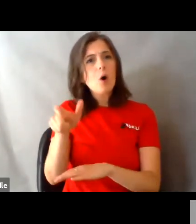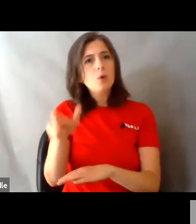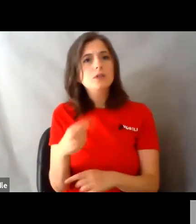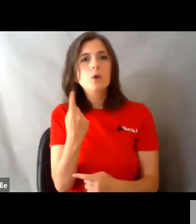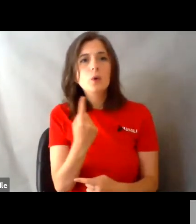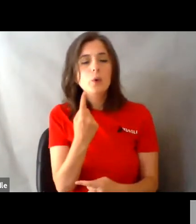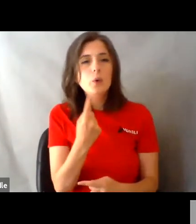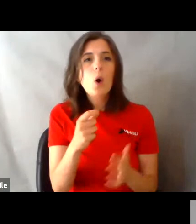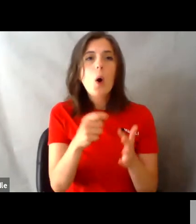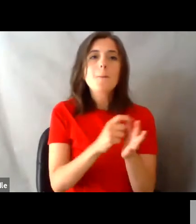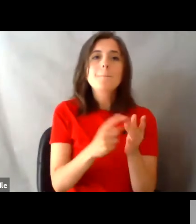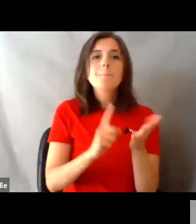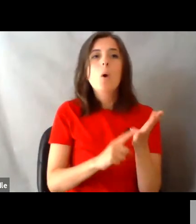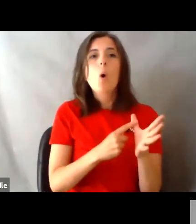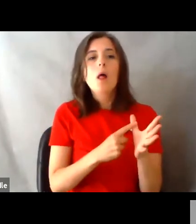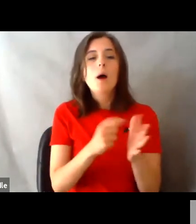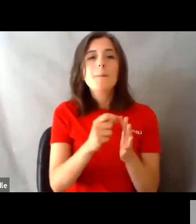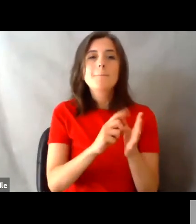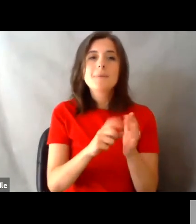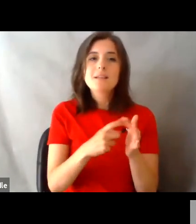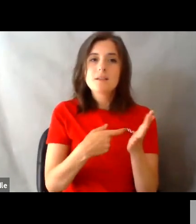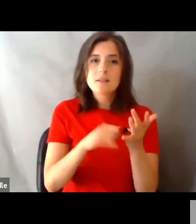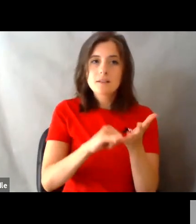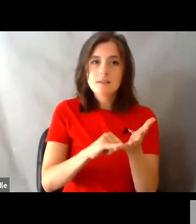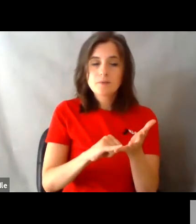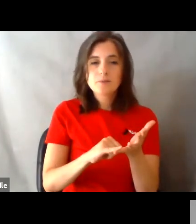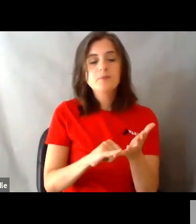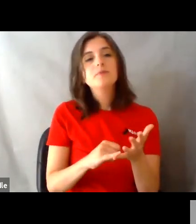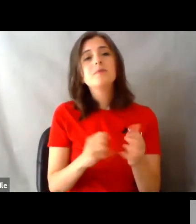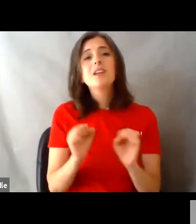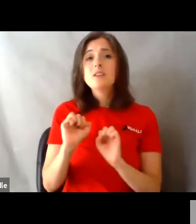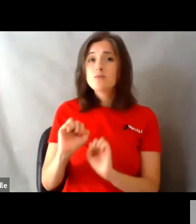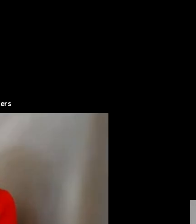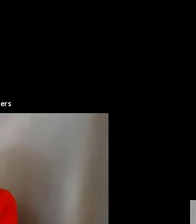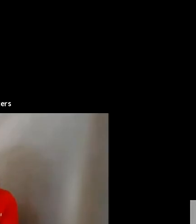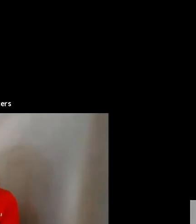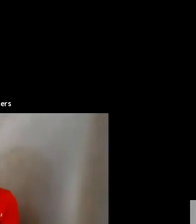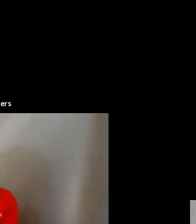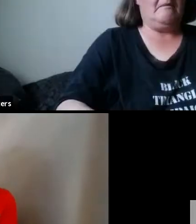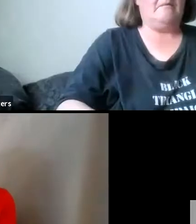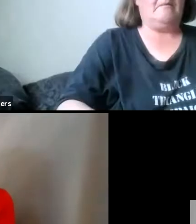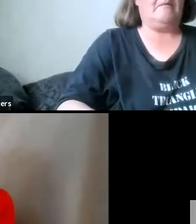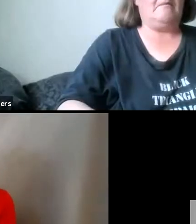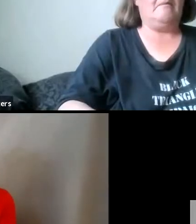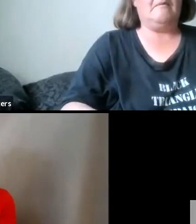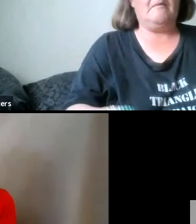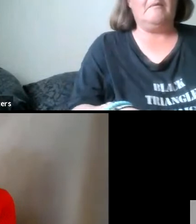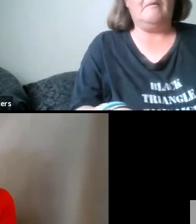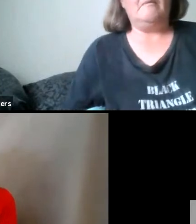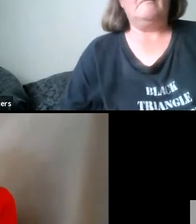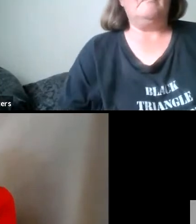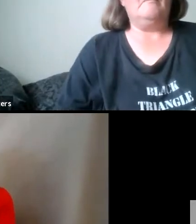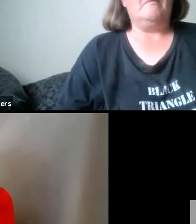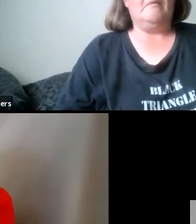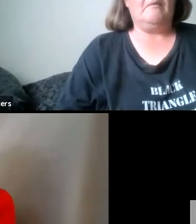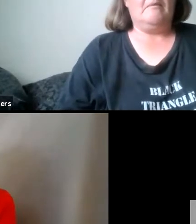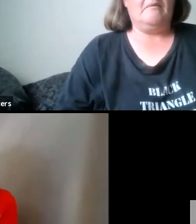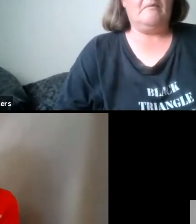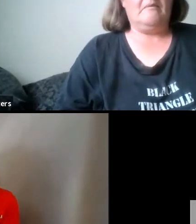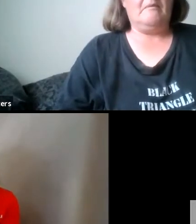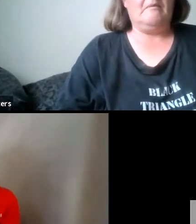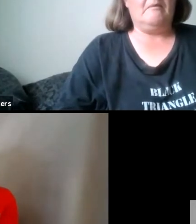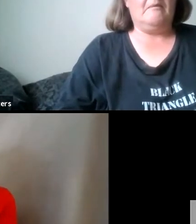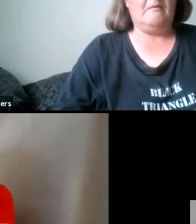poem Cracks in the System. Paula is from Disabled People Against Cuts, Bromley and Croydon Unite Community and Mental